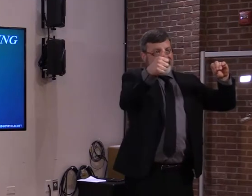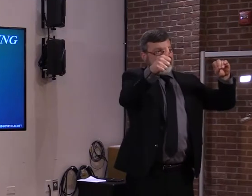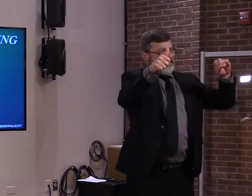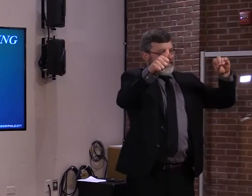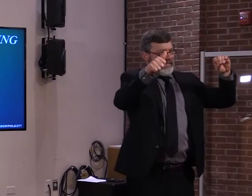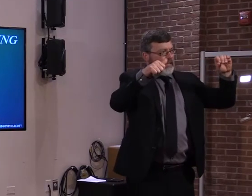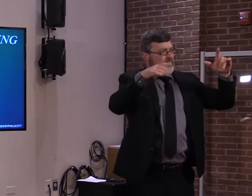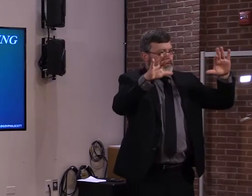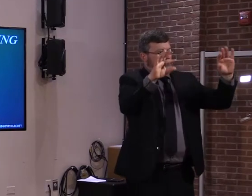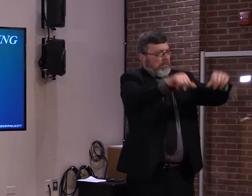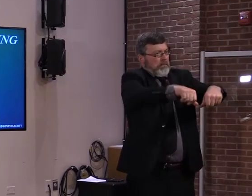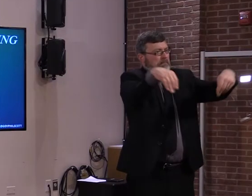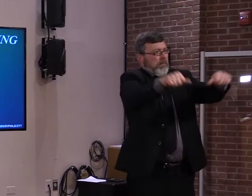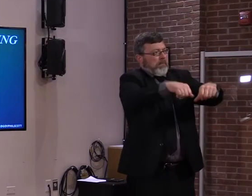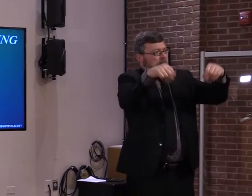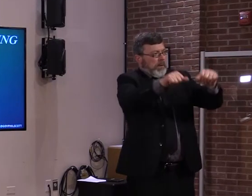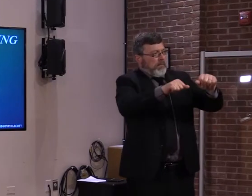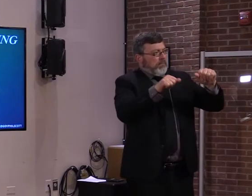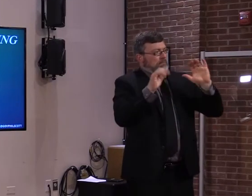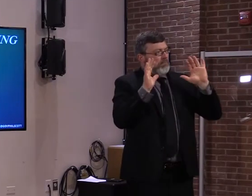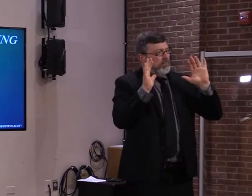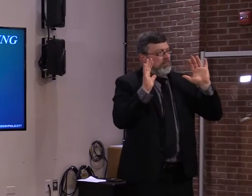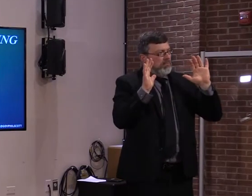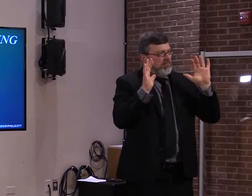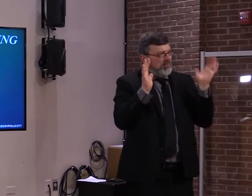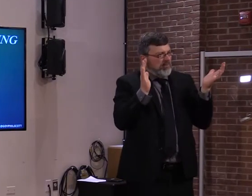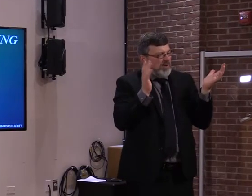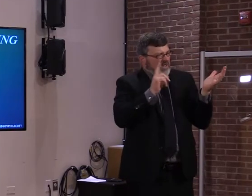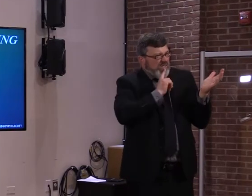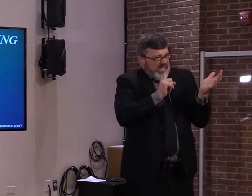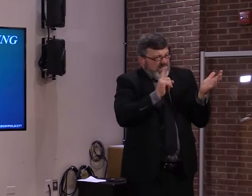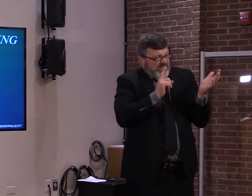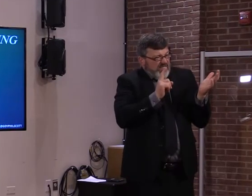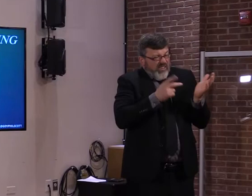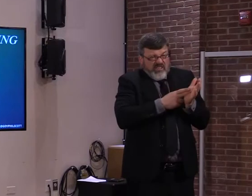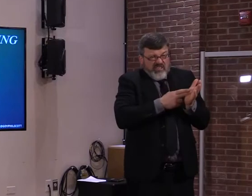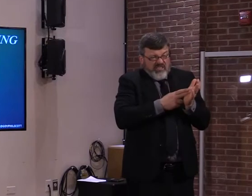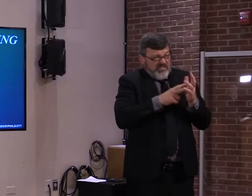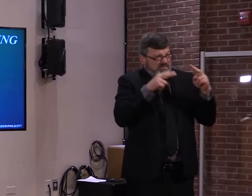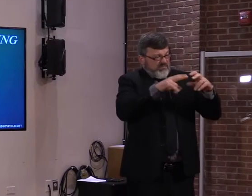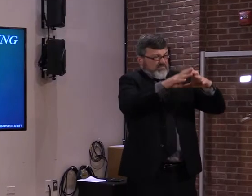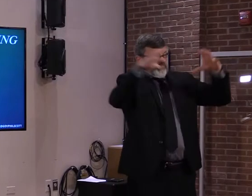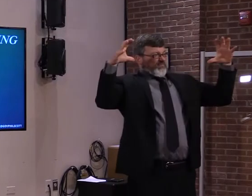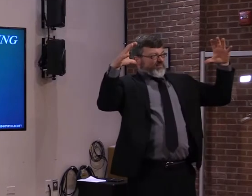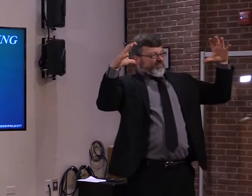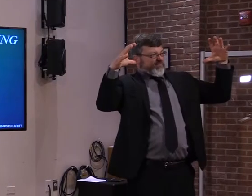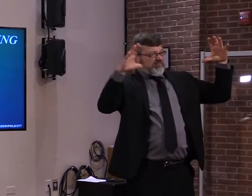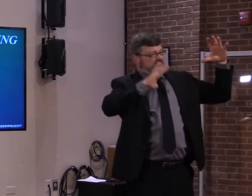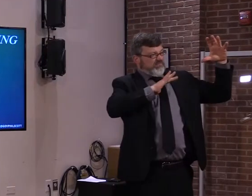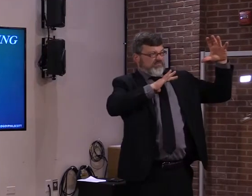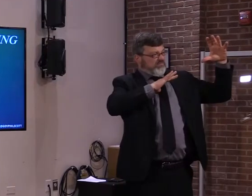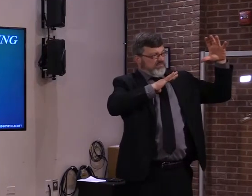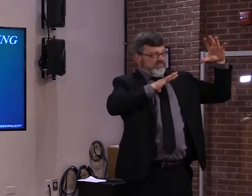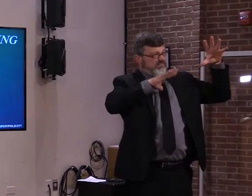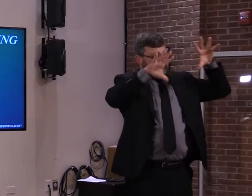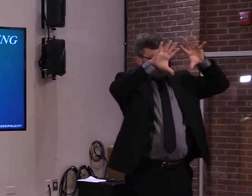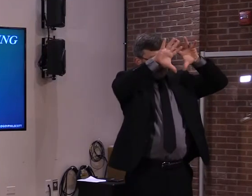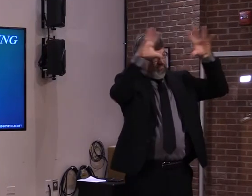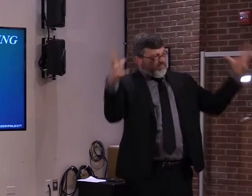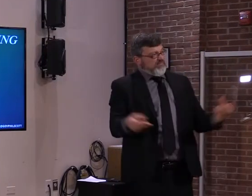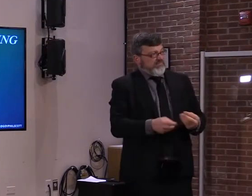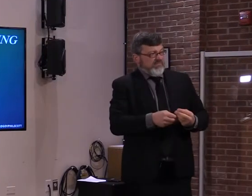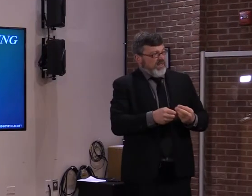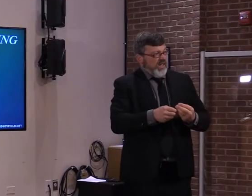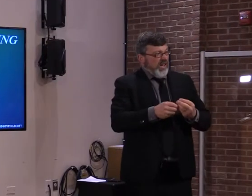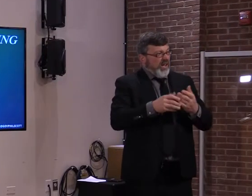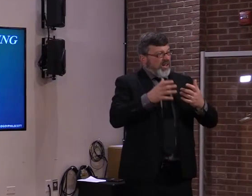we're spending about 2% with those one times and with the admin costs. So when we take a snapshot of this, we've got to be